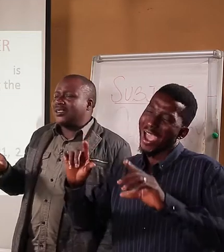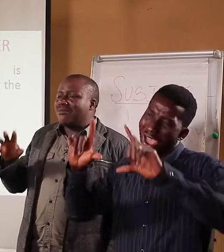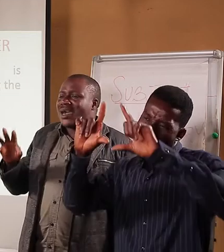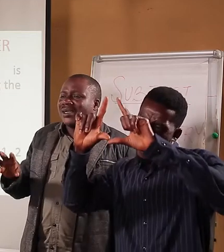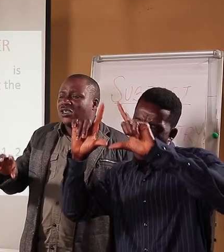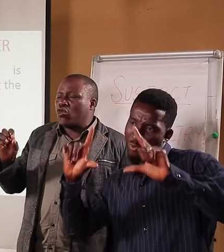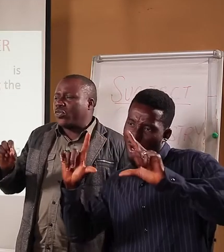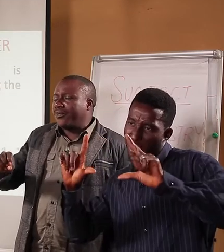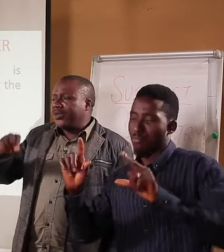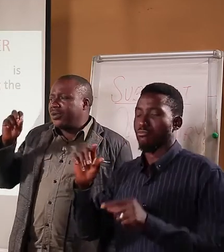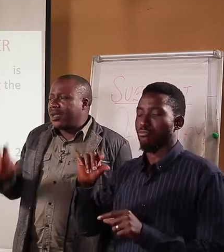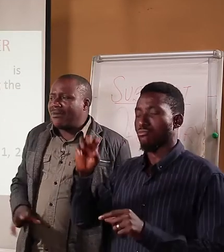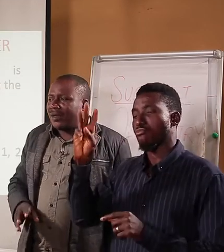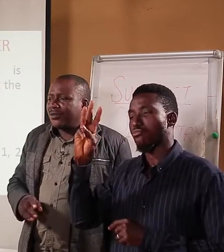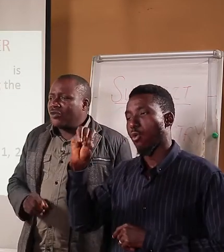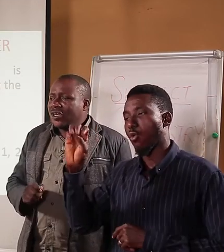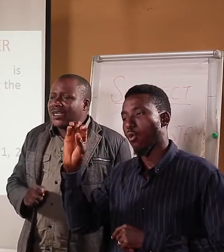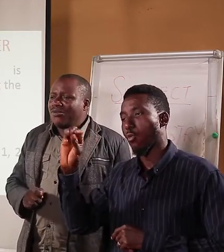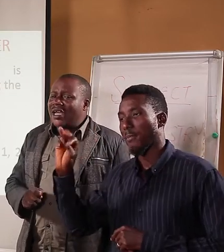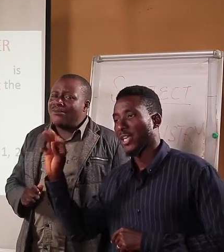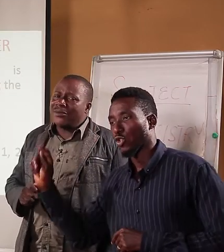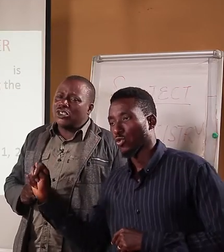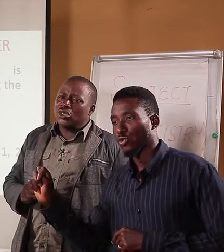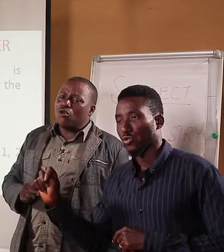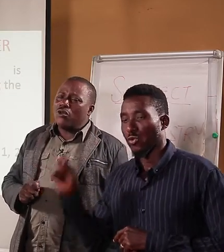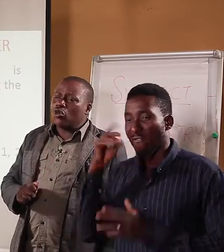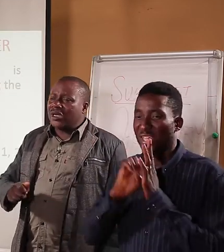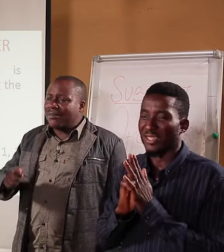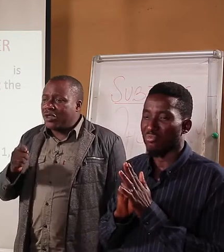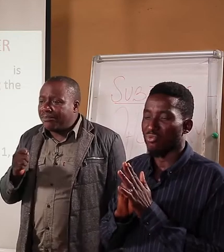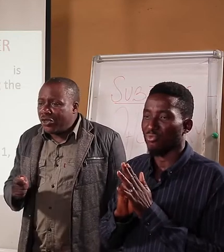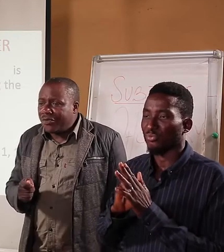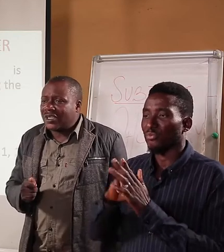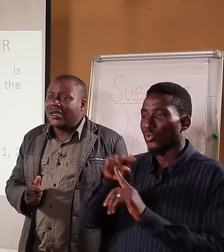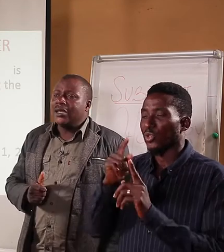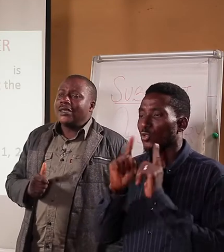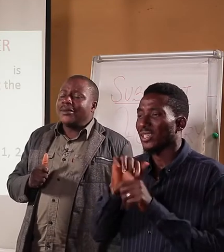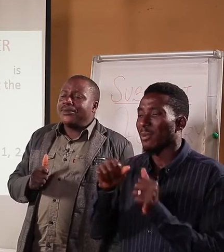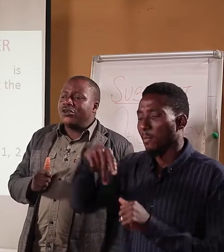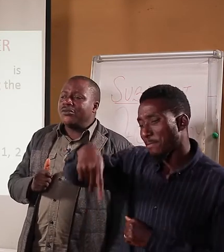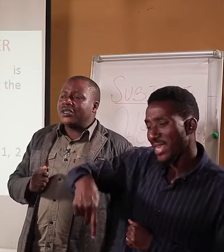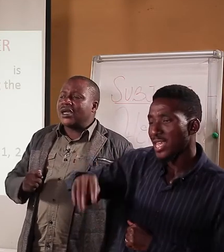momentum. That is the magnetic quantum number. For example, I made mention that when we are talking about the p orbital